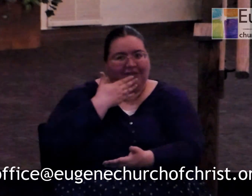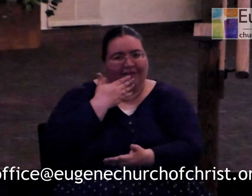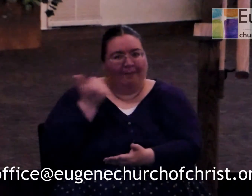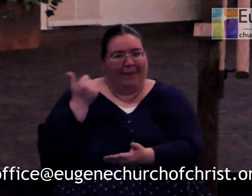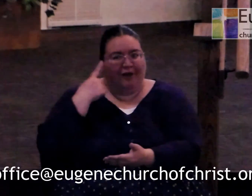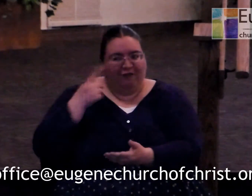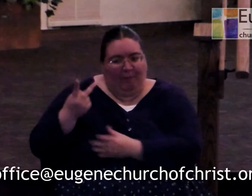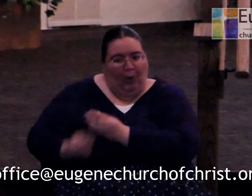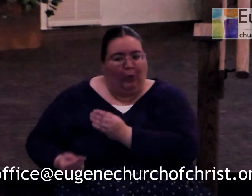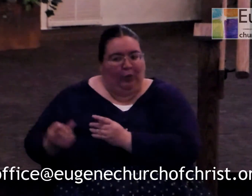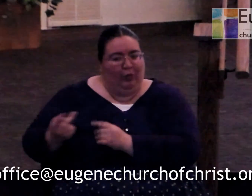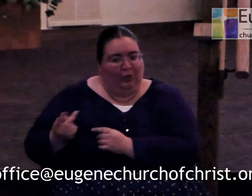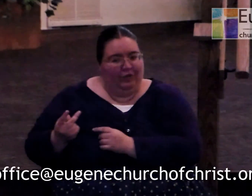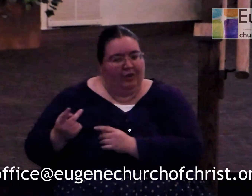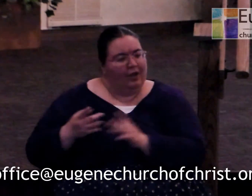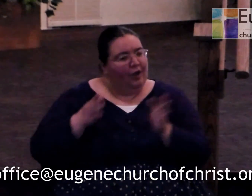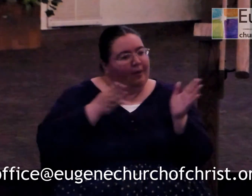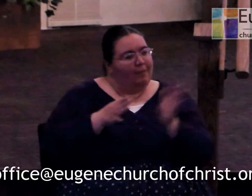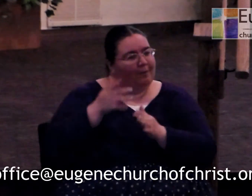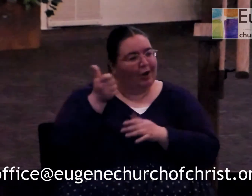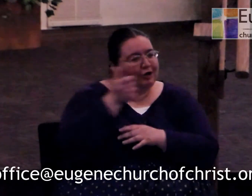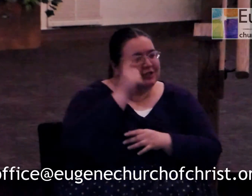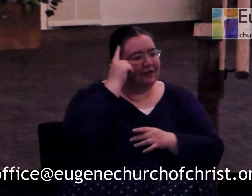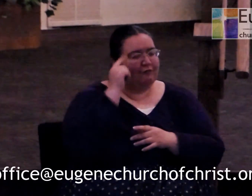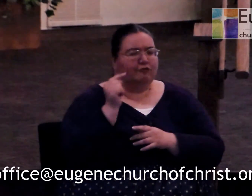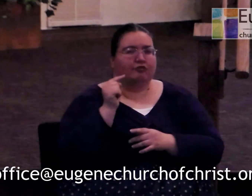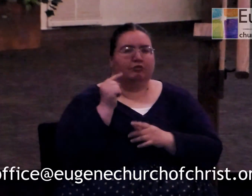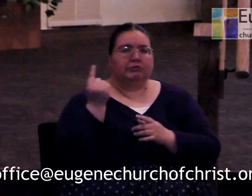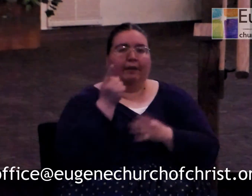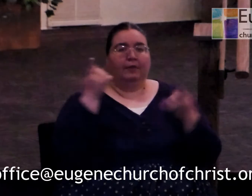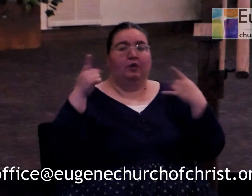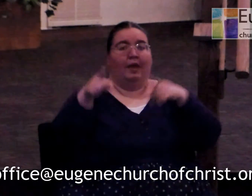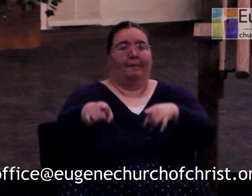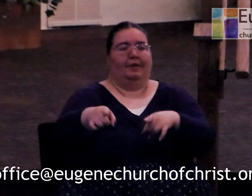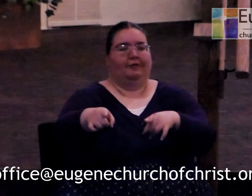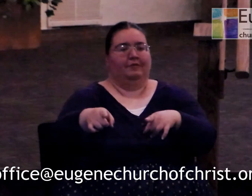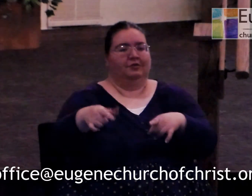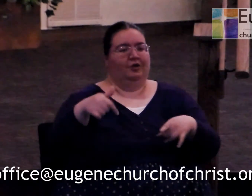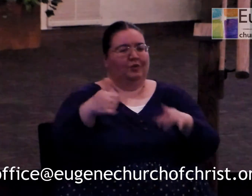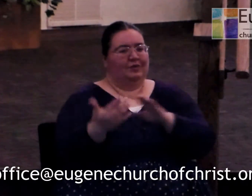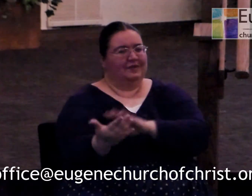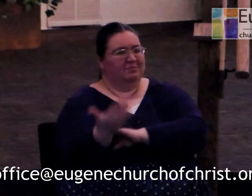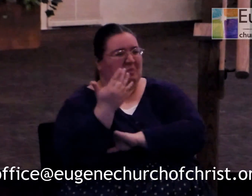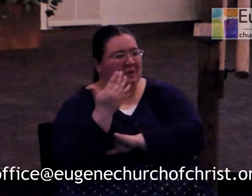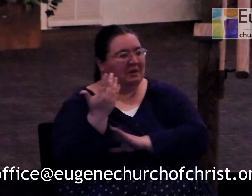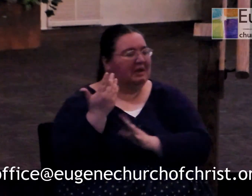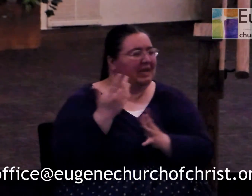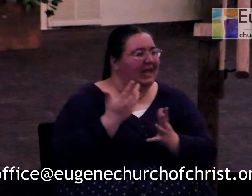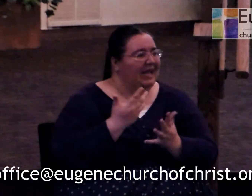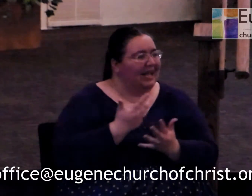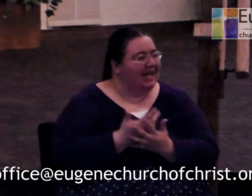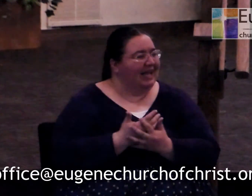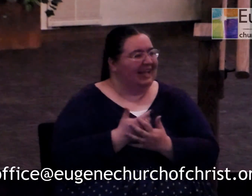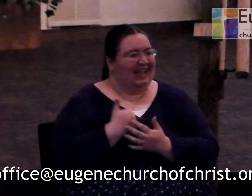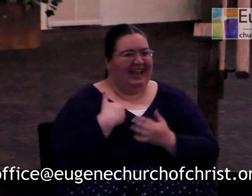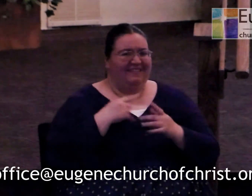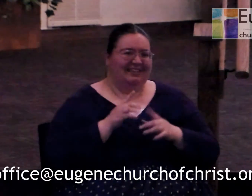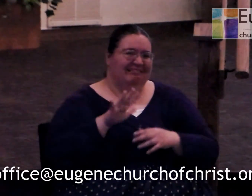yourself for something to happen. Now this morning, it's kind of an odd one when it comes to invitation, I guess, because this doesn't really, if